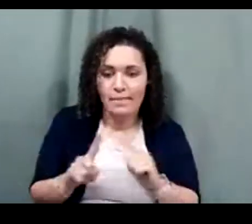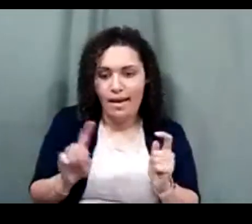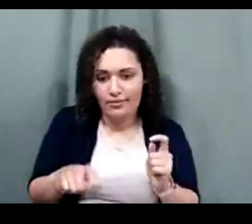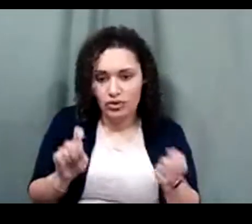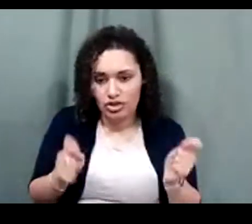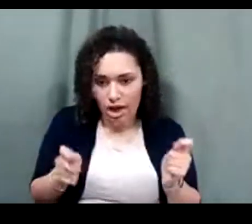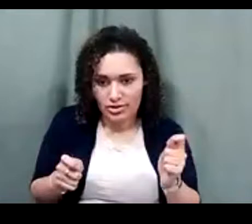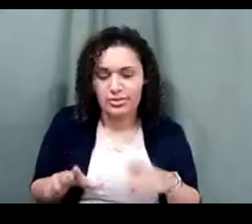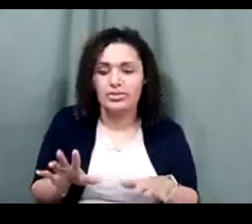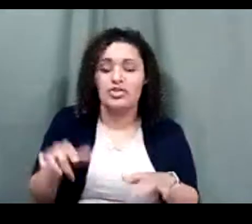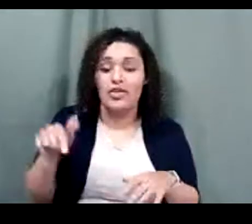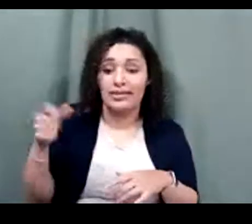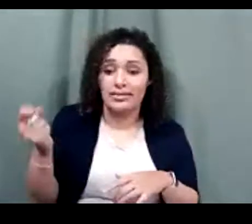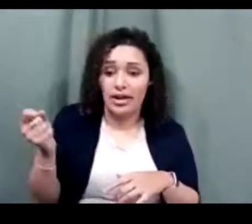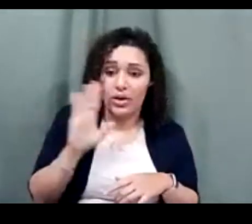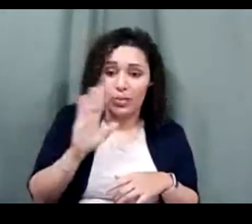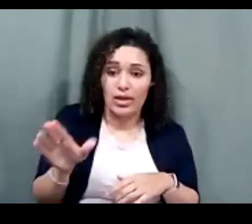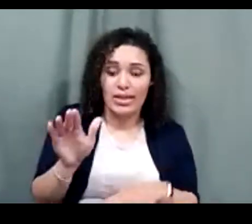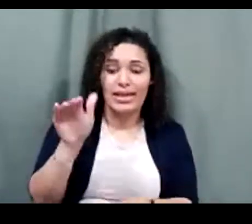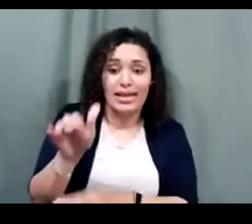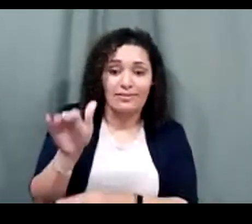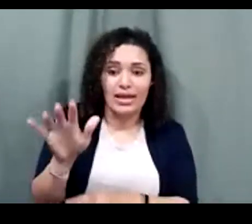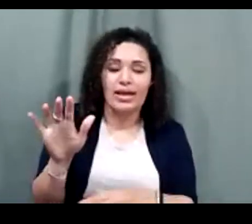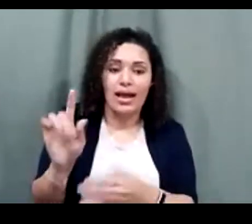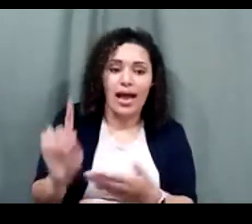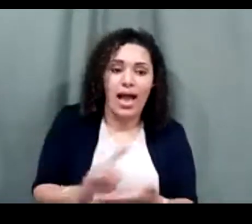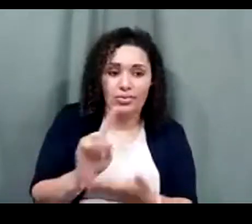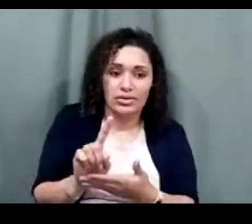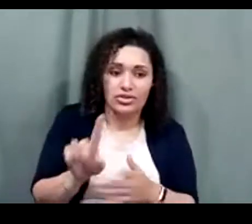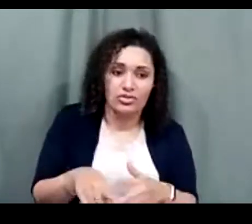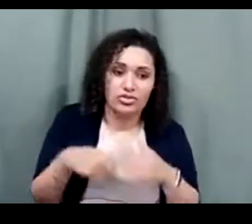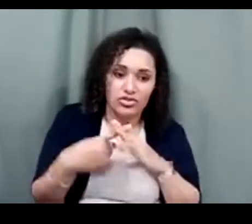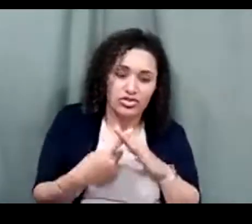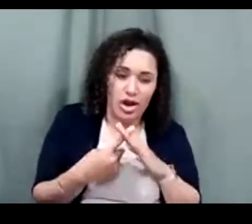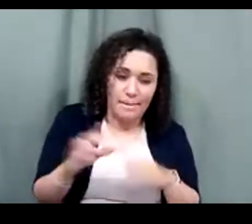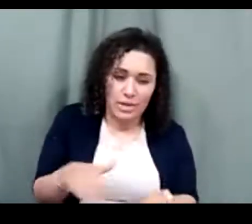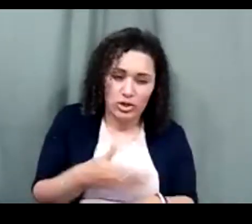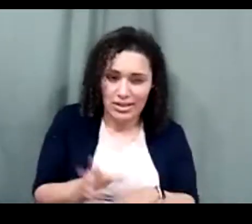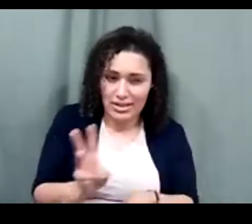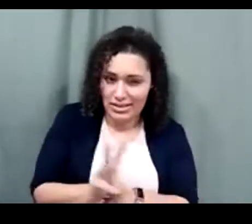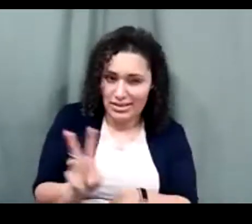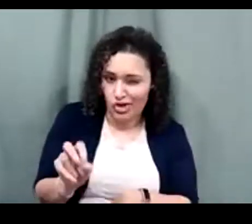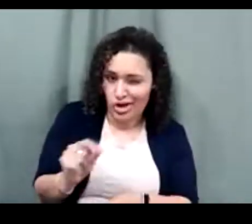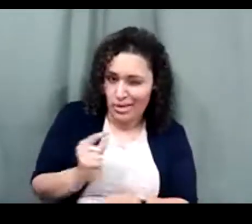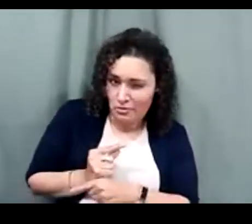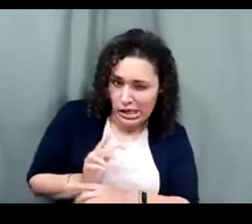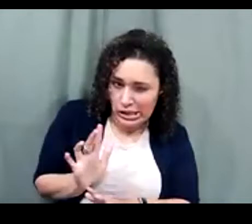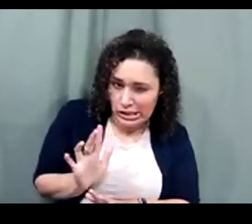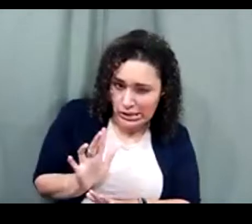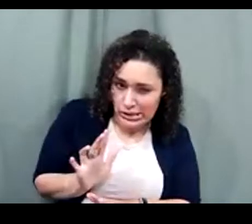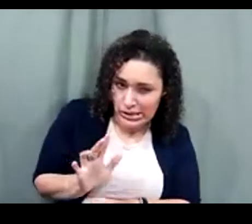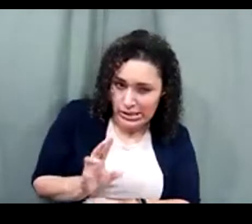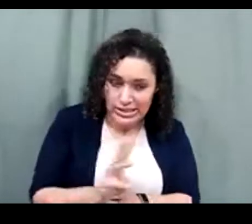this Saturday, we're going to go back to evening hours. So music will start, I'm going to say at 6:30. Am I right?